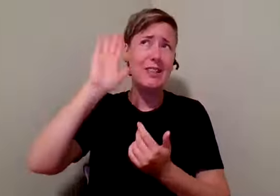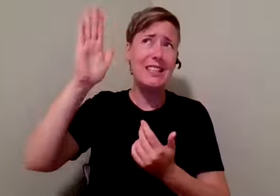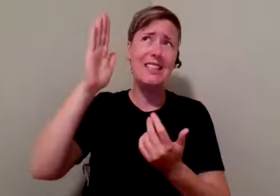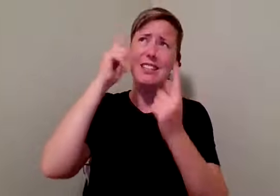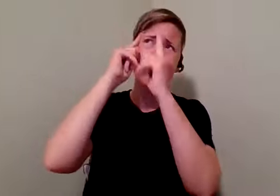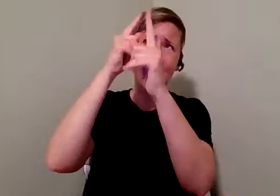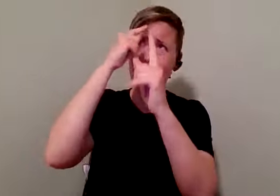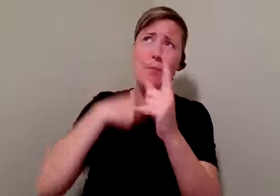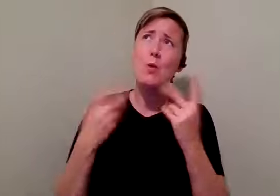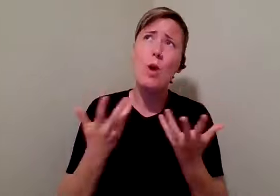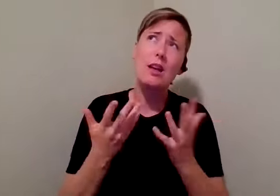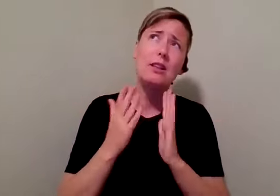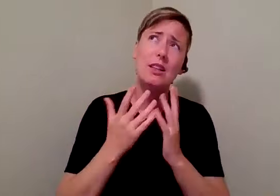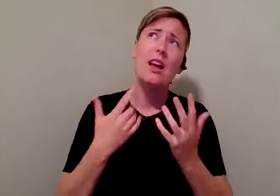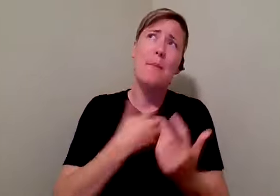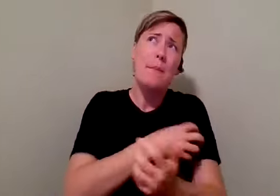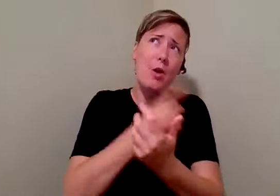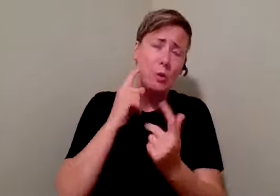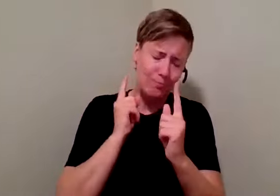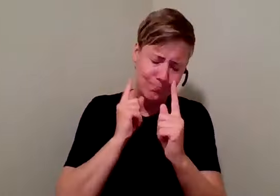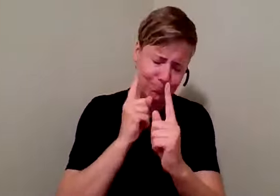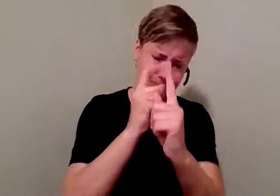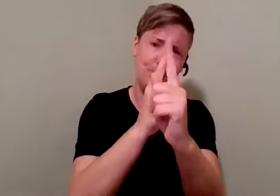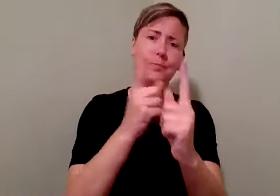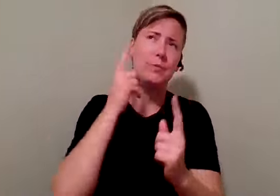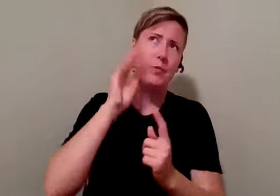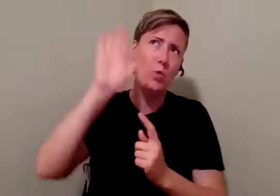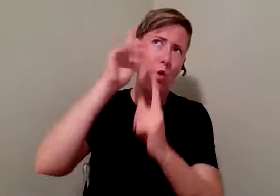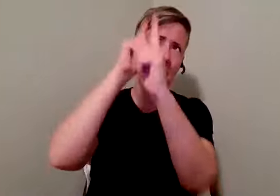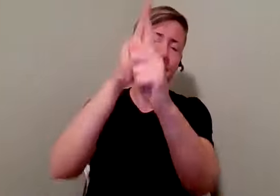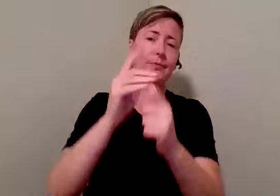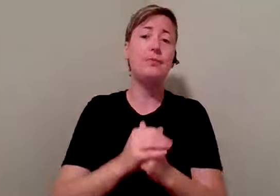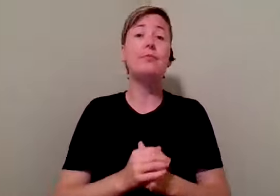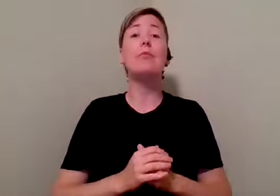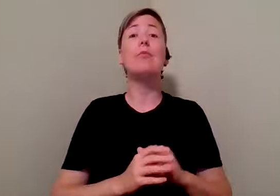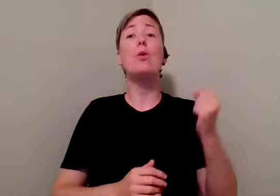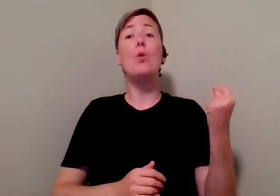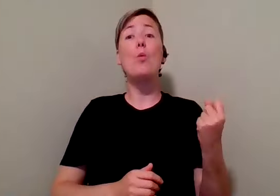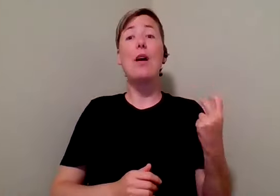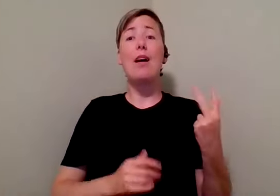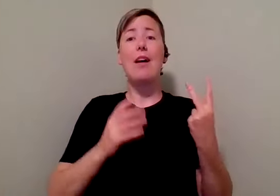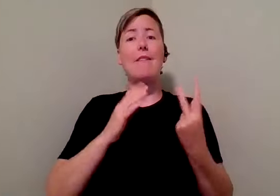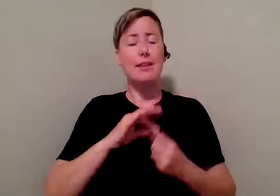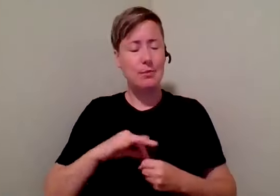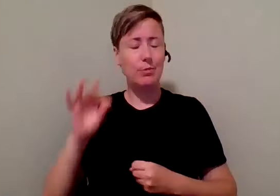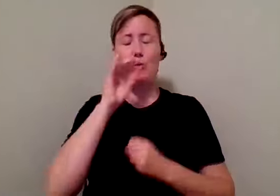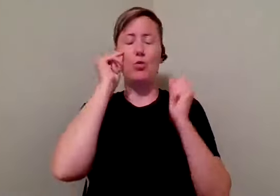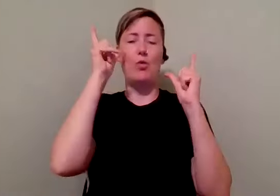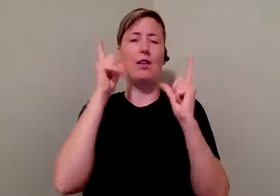that out. And 12, having had a spiritual awakening as a result of these steps, we tried to carry